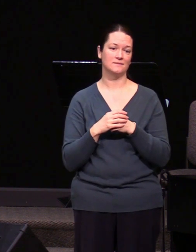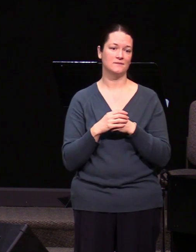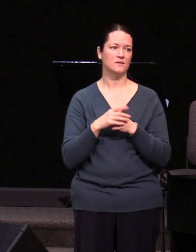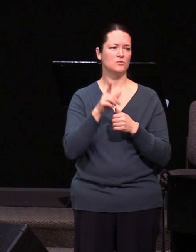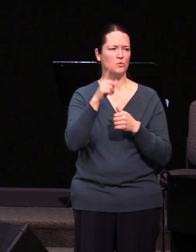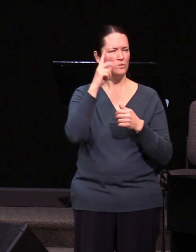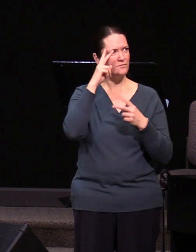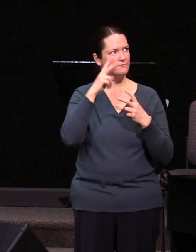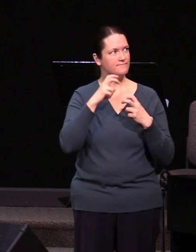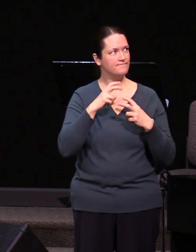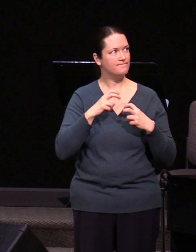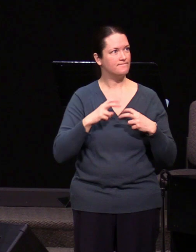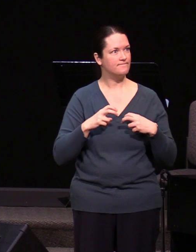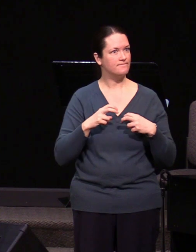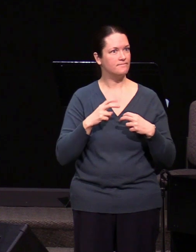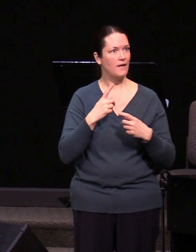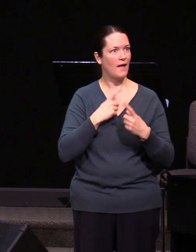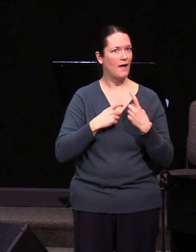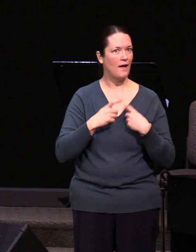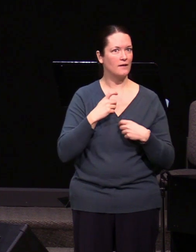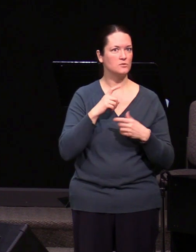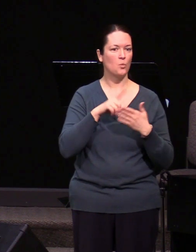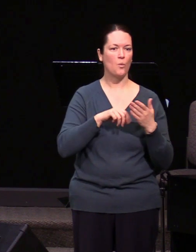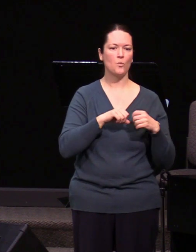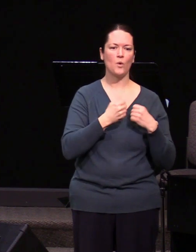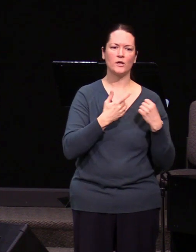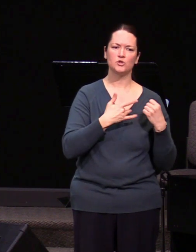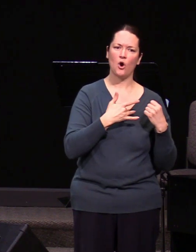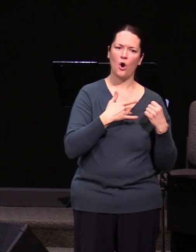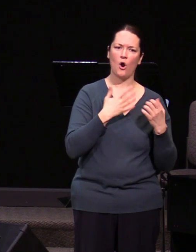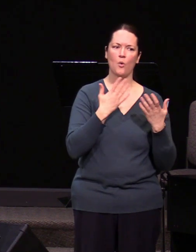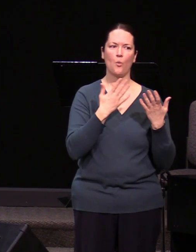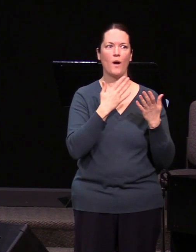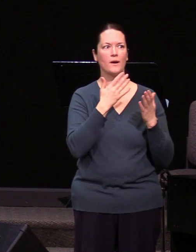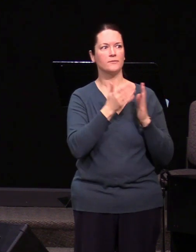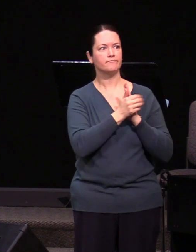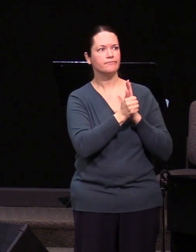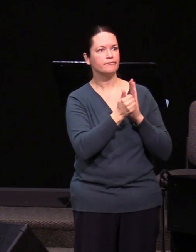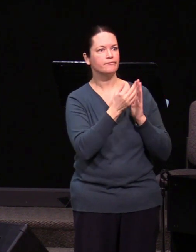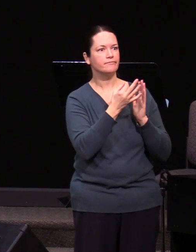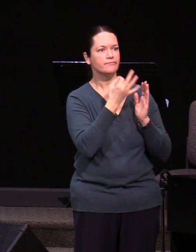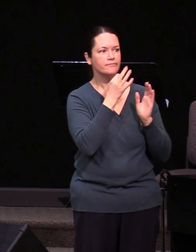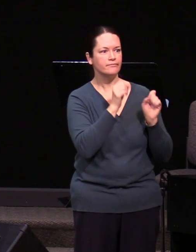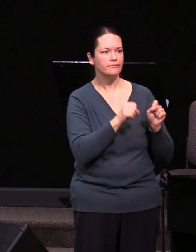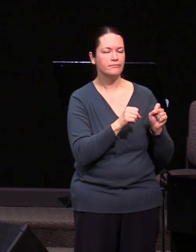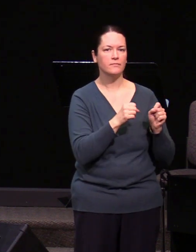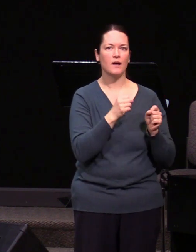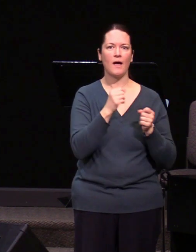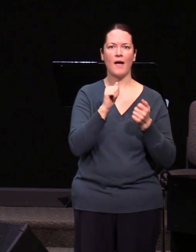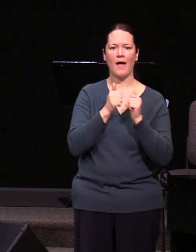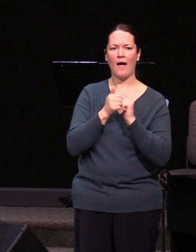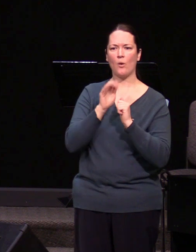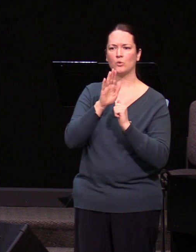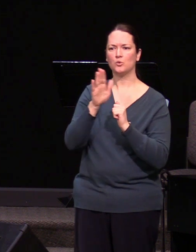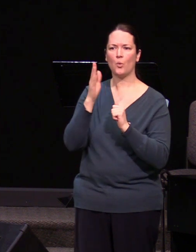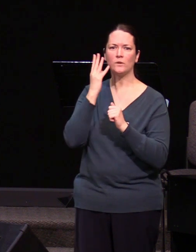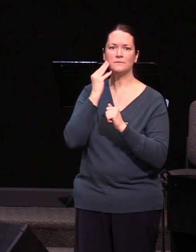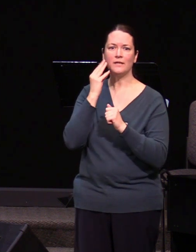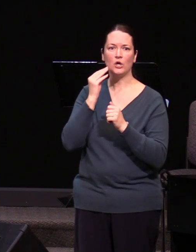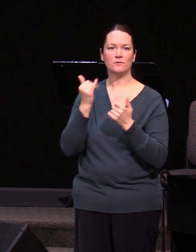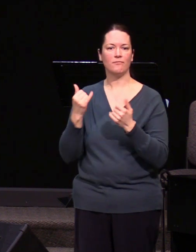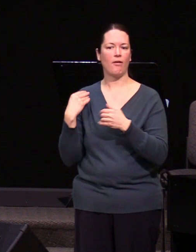Ask those questions. What breaks your heart? What gifts do you have? And how have your experiences led you to this